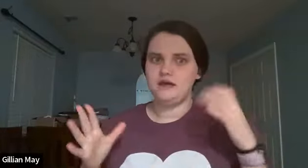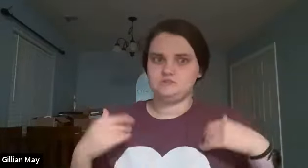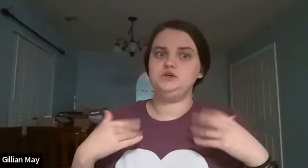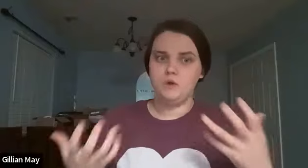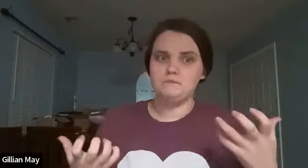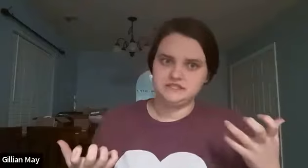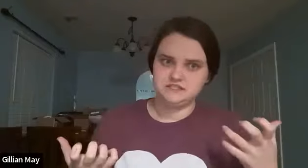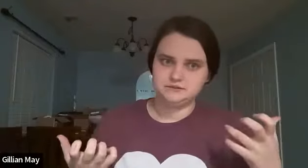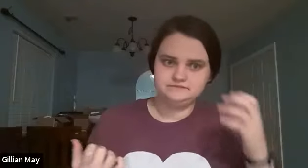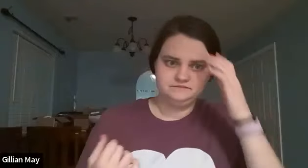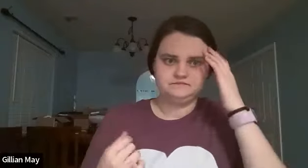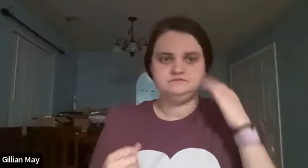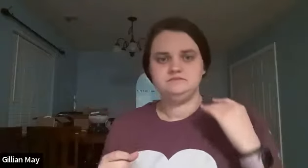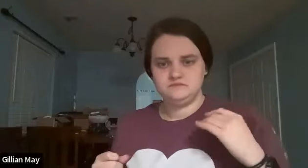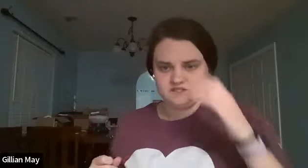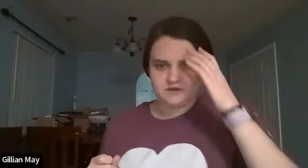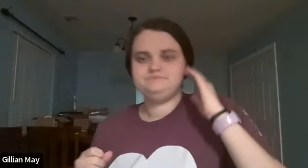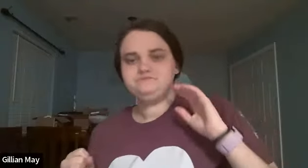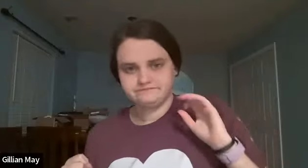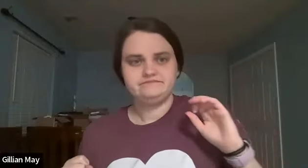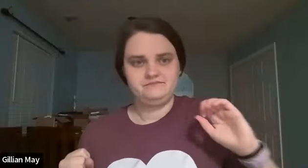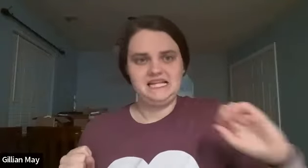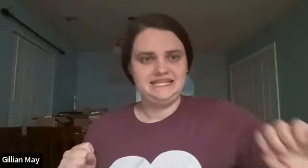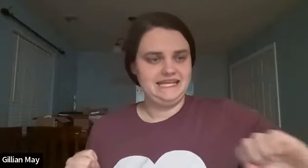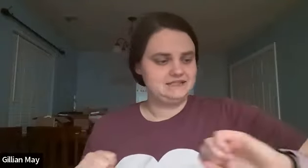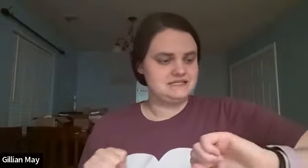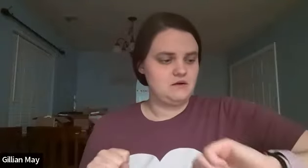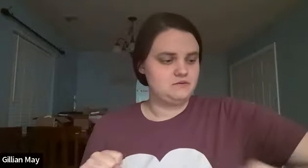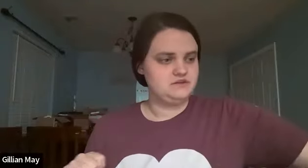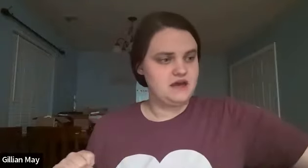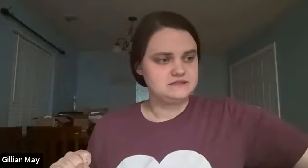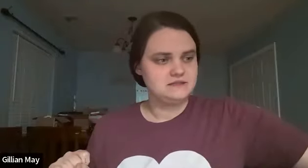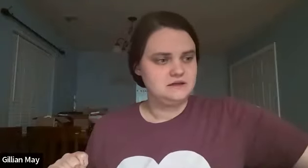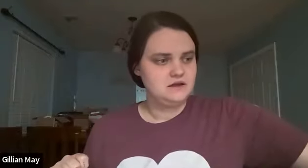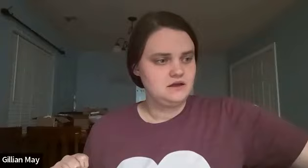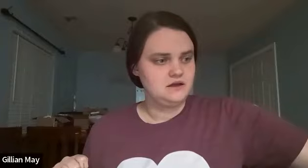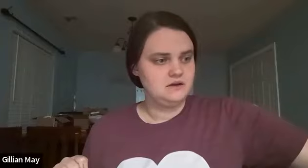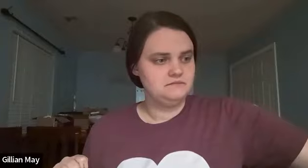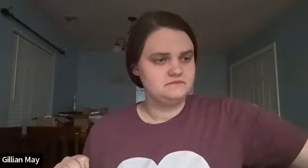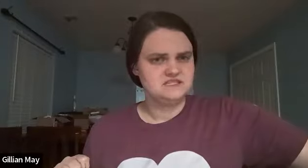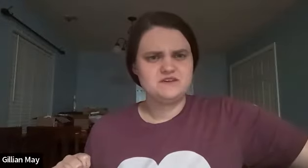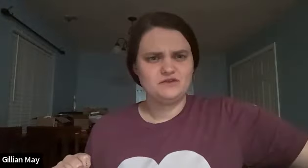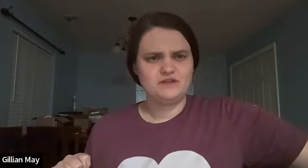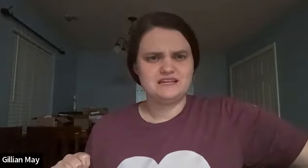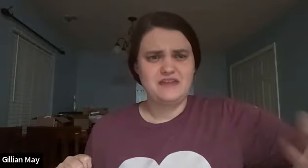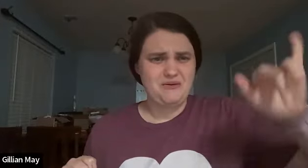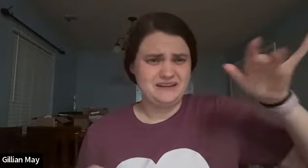that's what you want me to do. So, yes, that's how I would do that. Same thing for like saying that window,